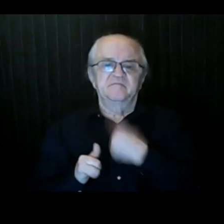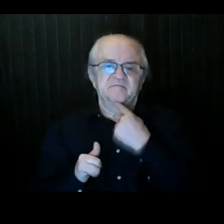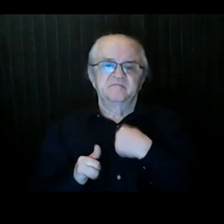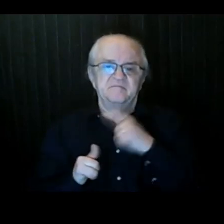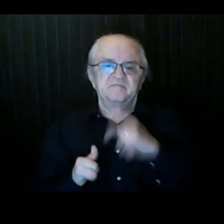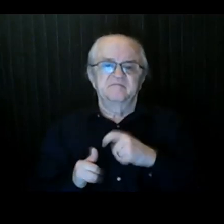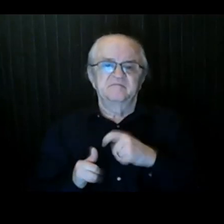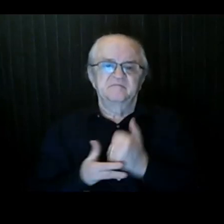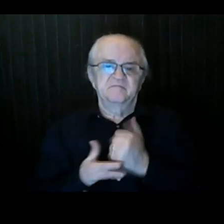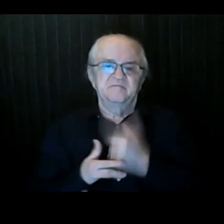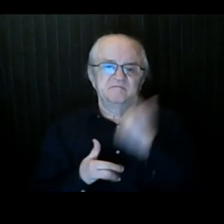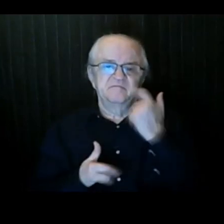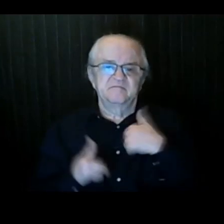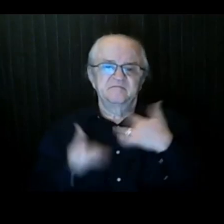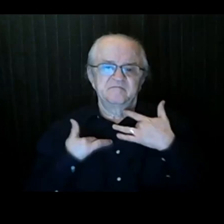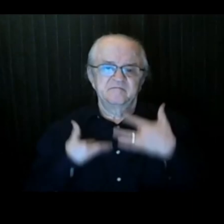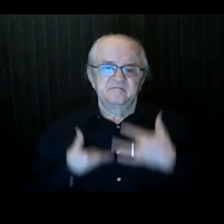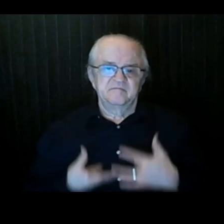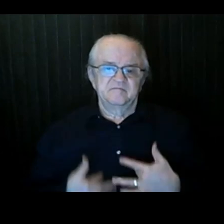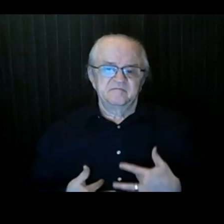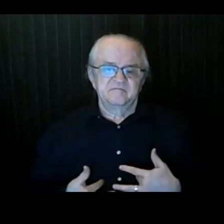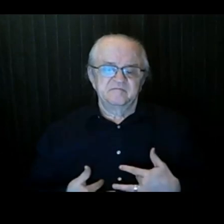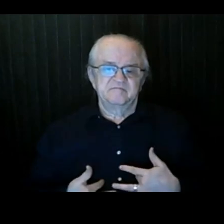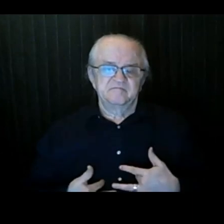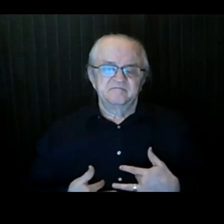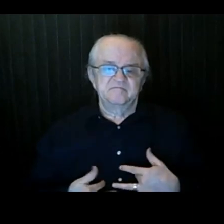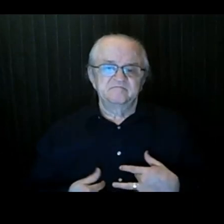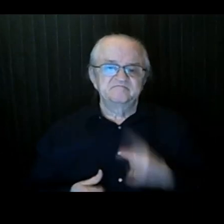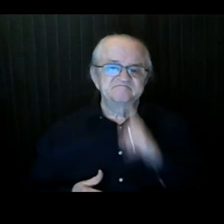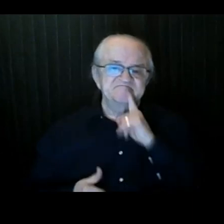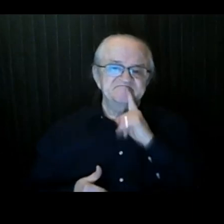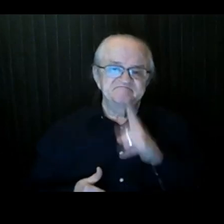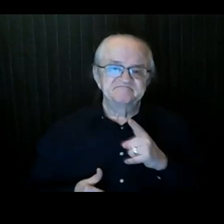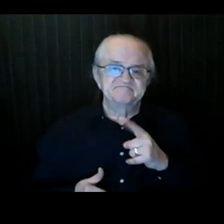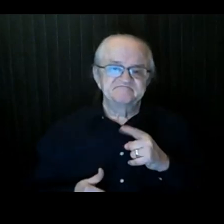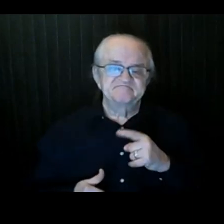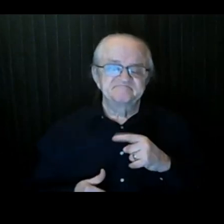so depressed. And they weren't wrong. I was.